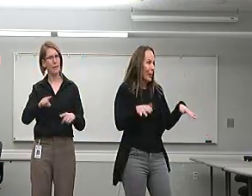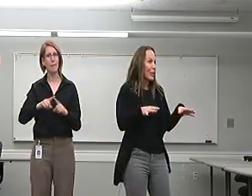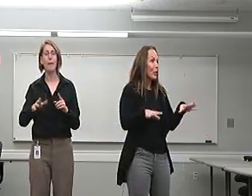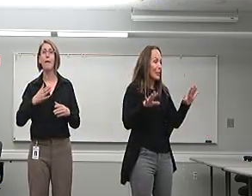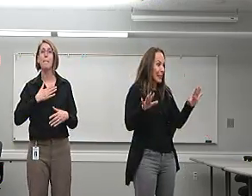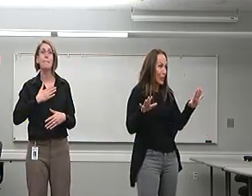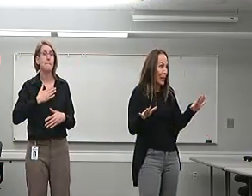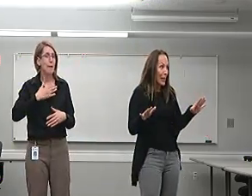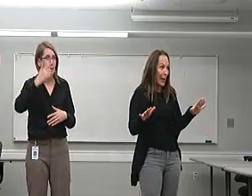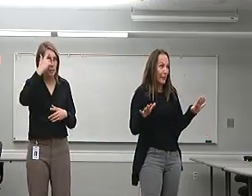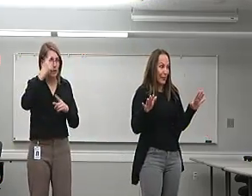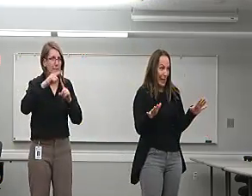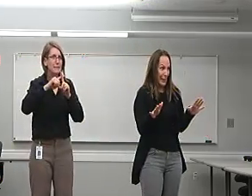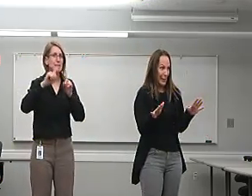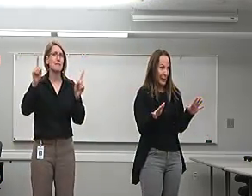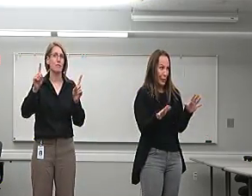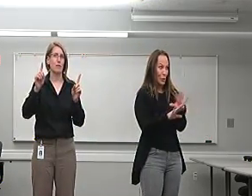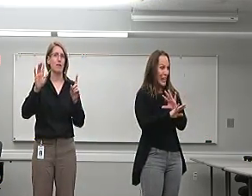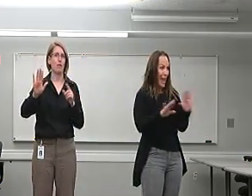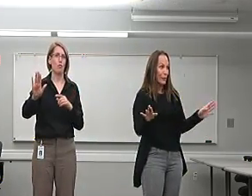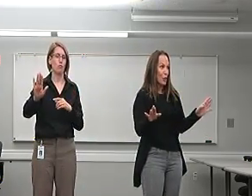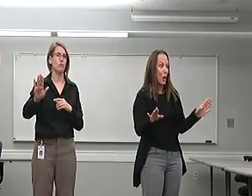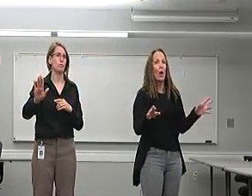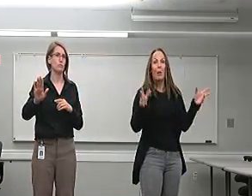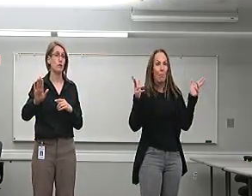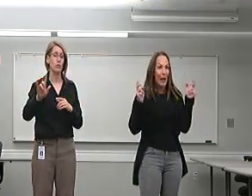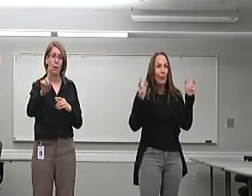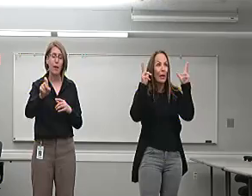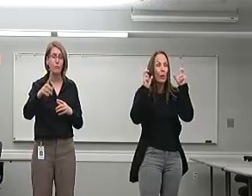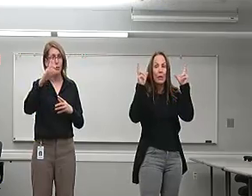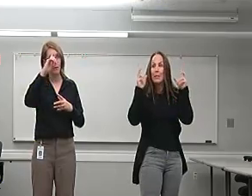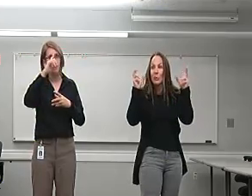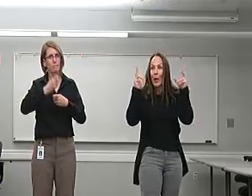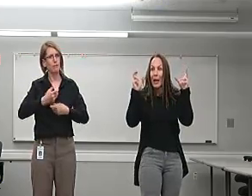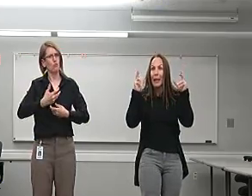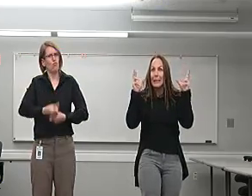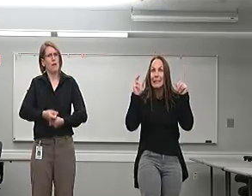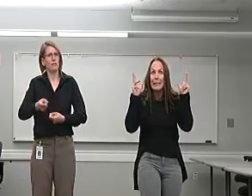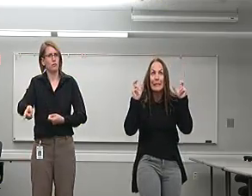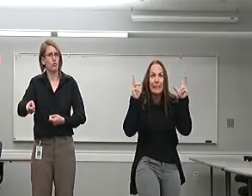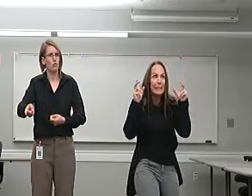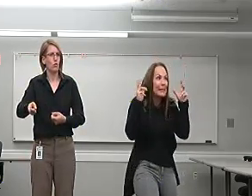to have faith. You just have to know, my brain works this way. I listen.